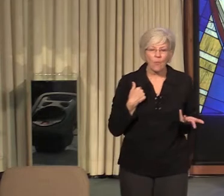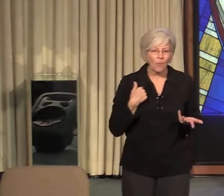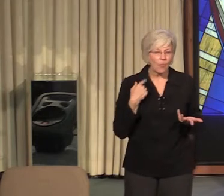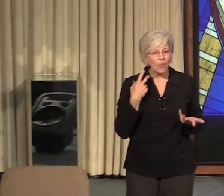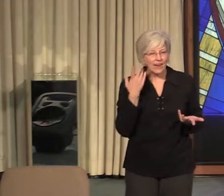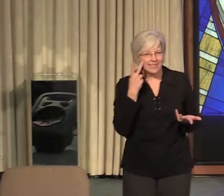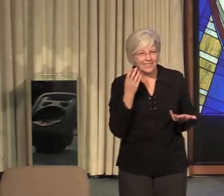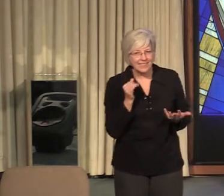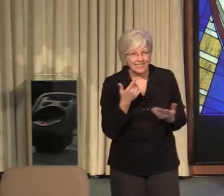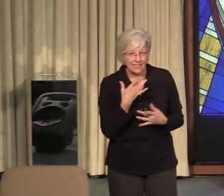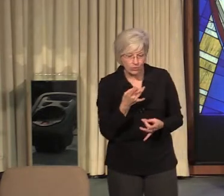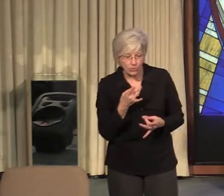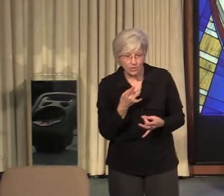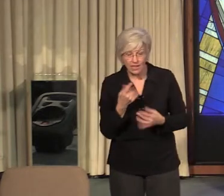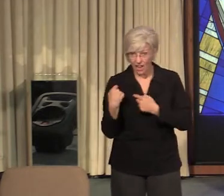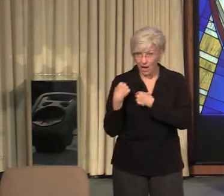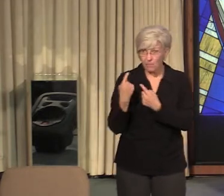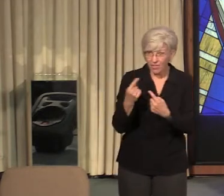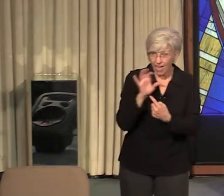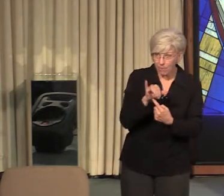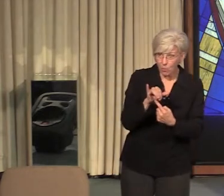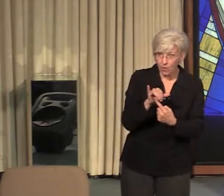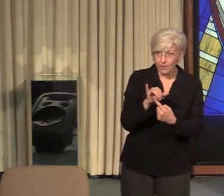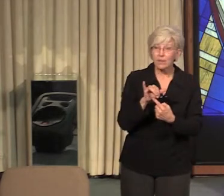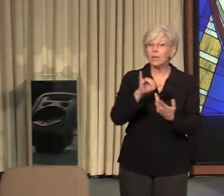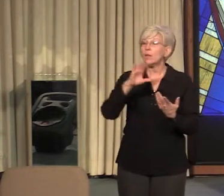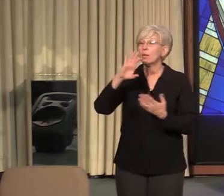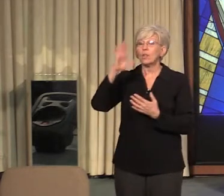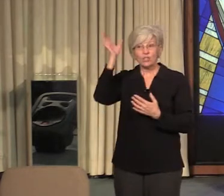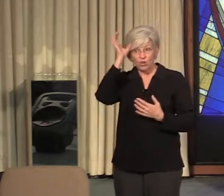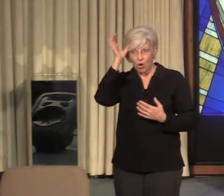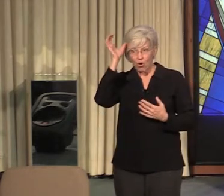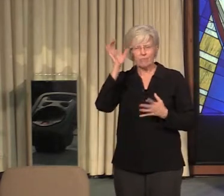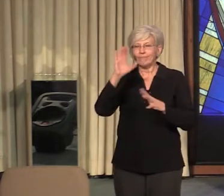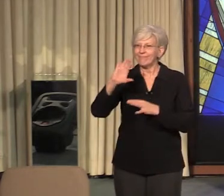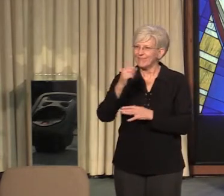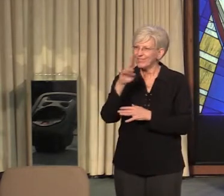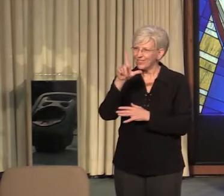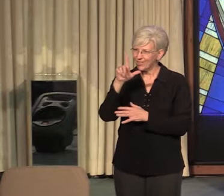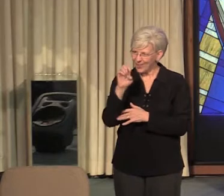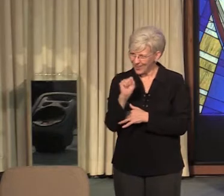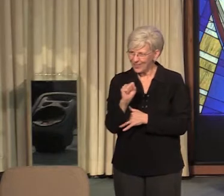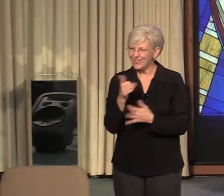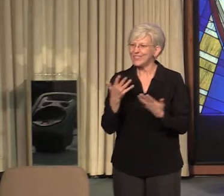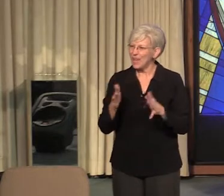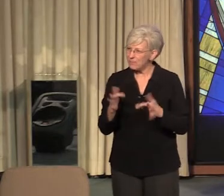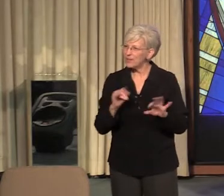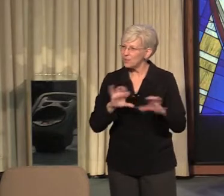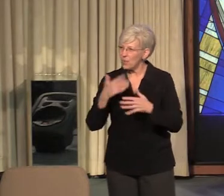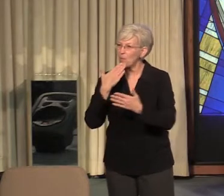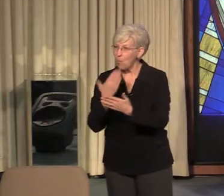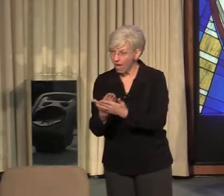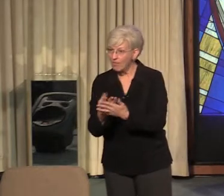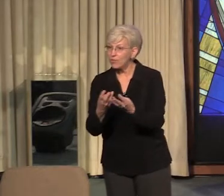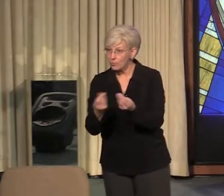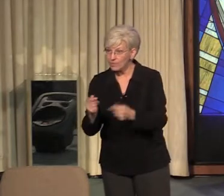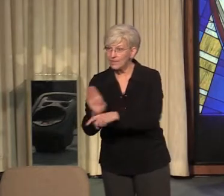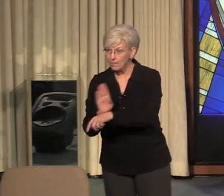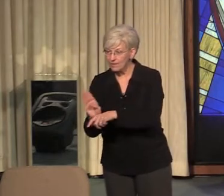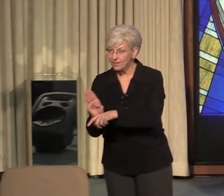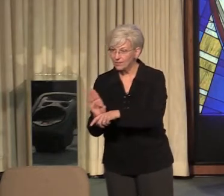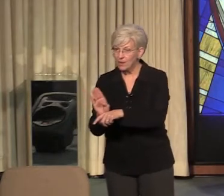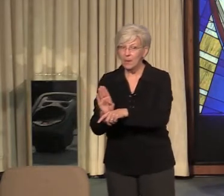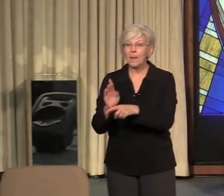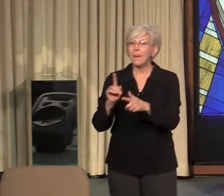up until that time, Charles had been doing very well in the real estate business, and he'd continued in it. The very next year, in 1890,